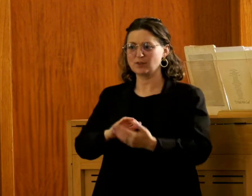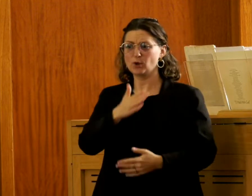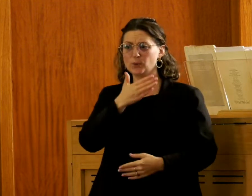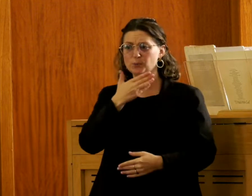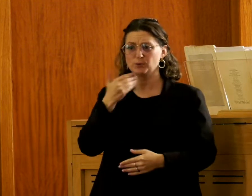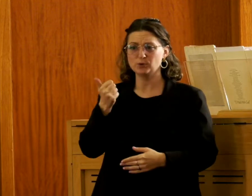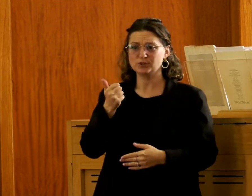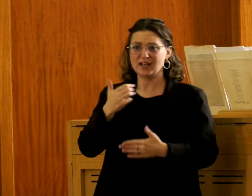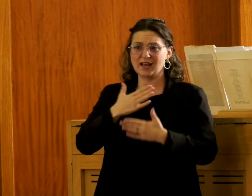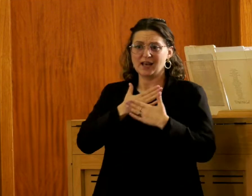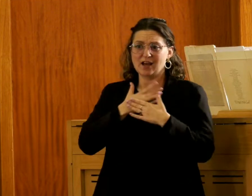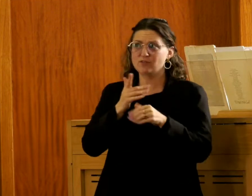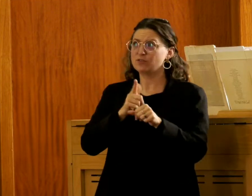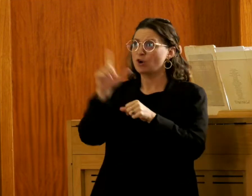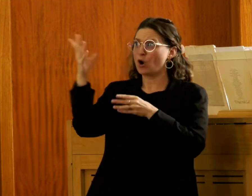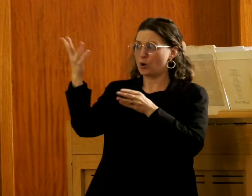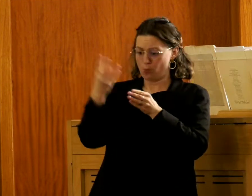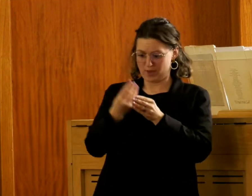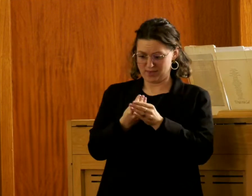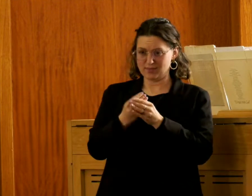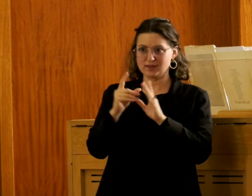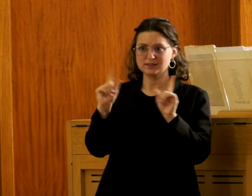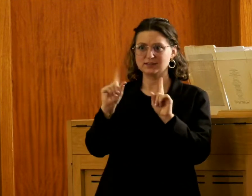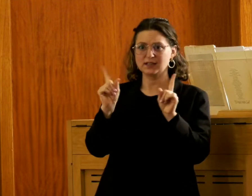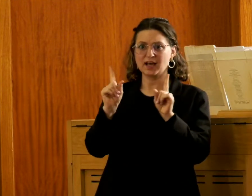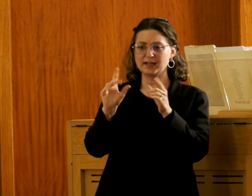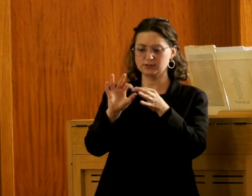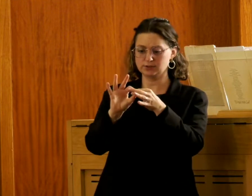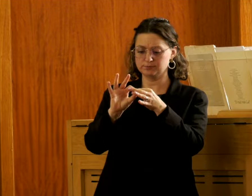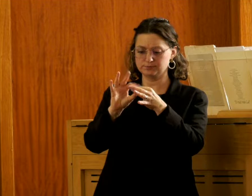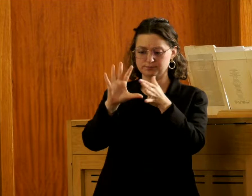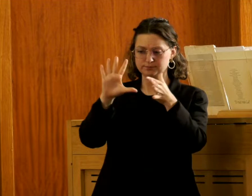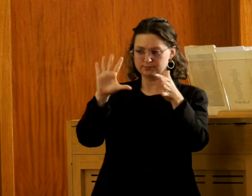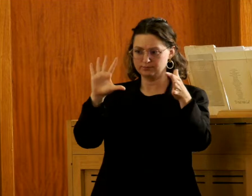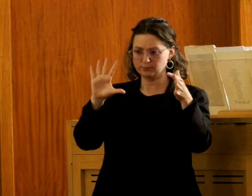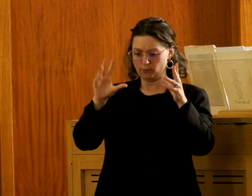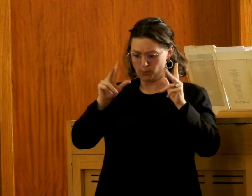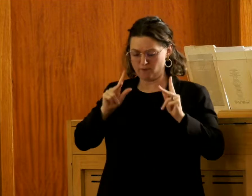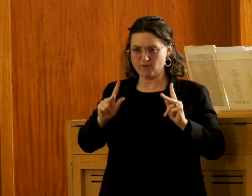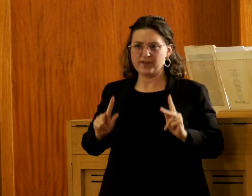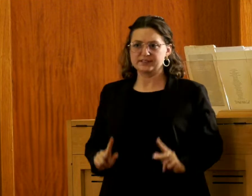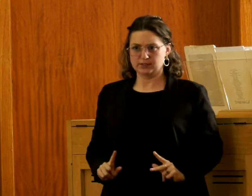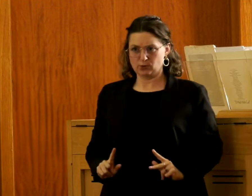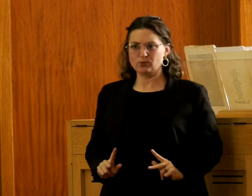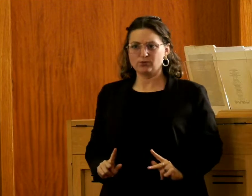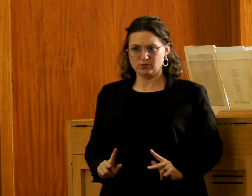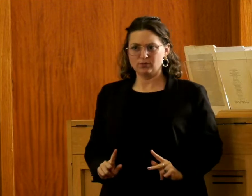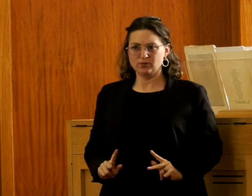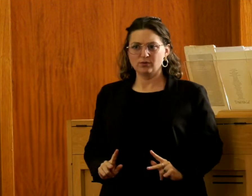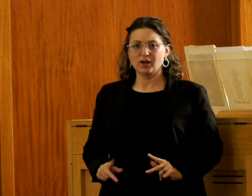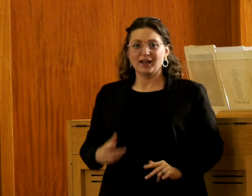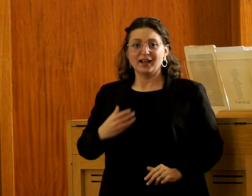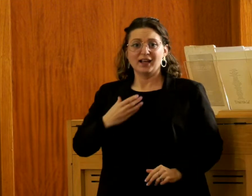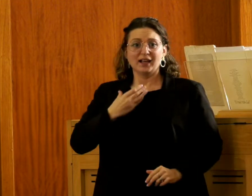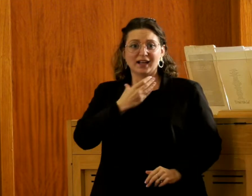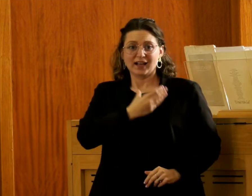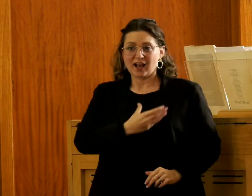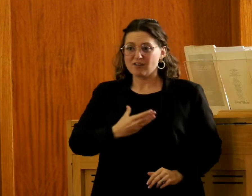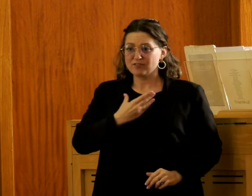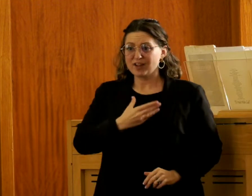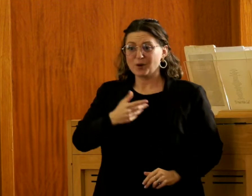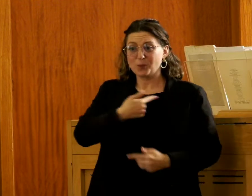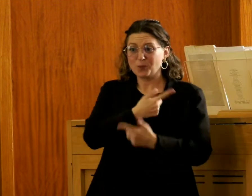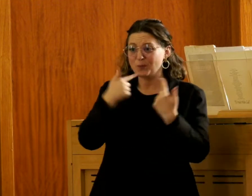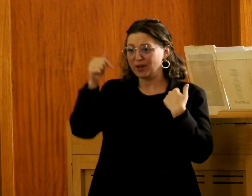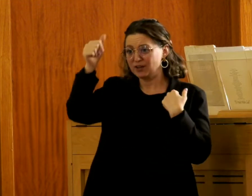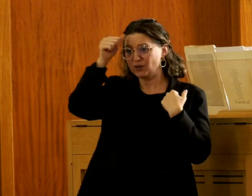be present with us here today as we part from Joan's physical presence. There is comfort in knowing that